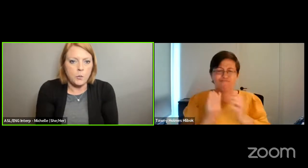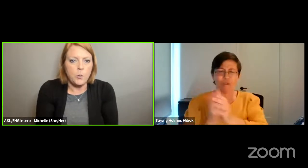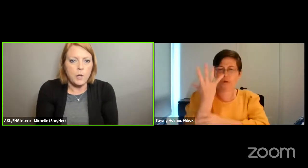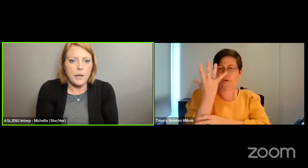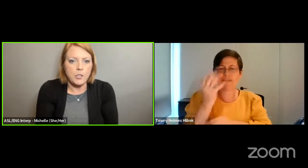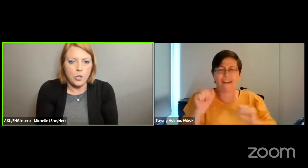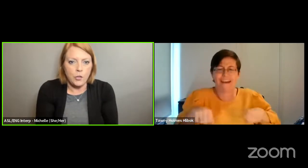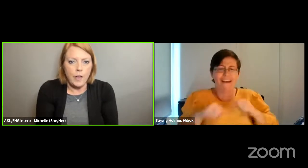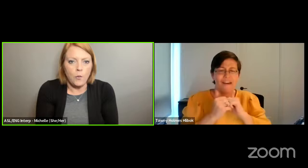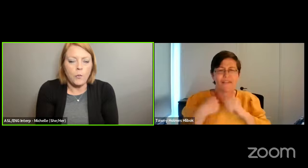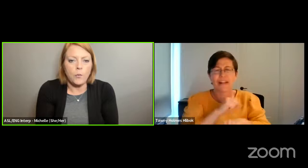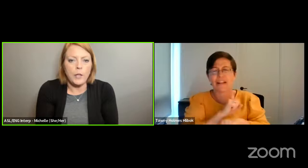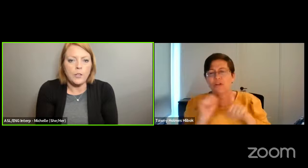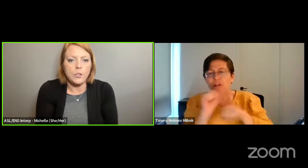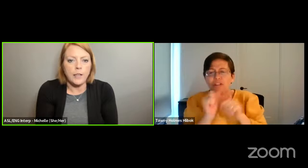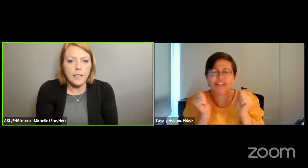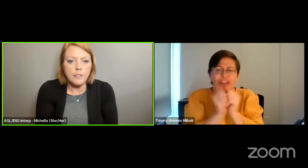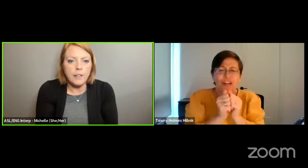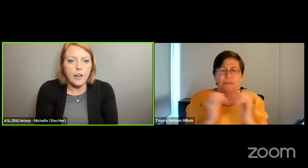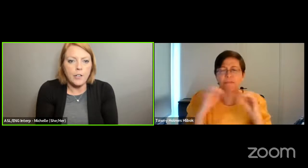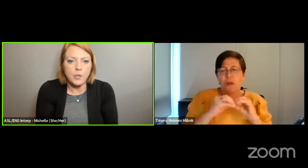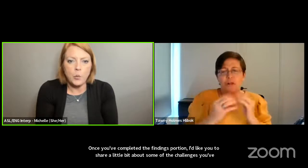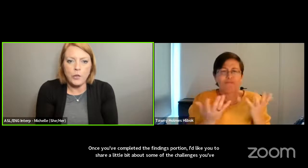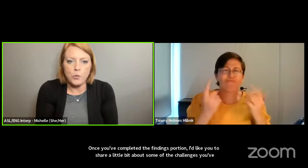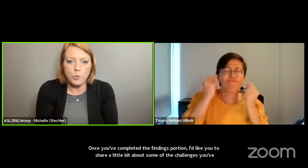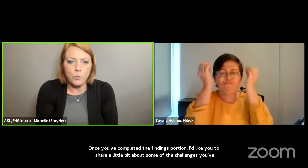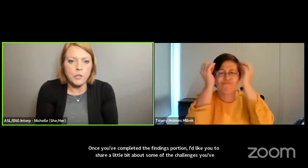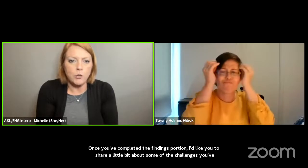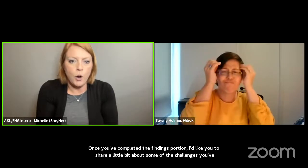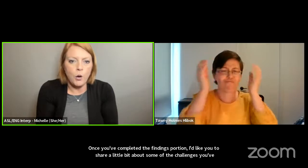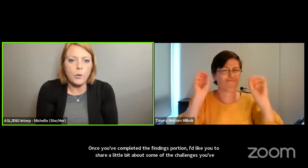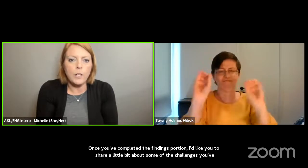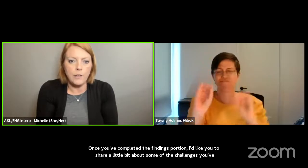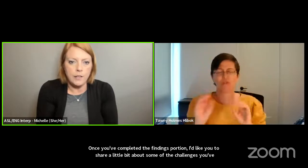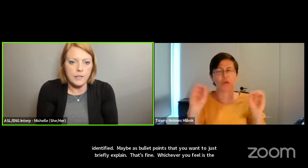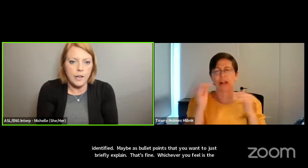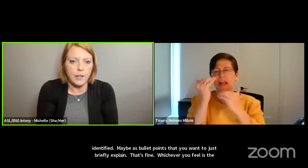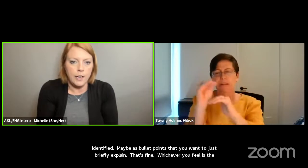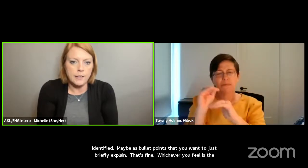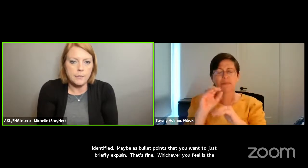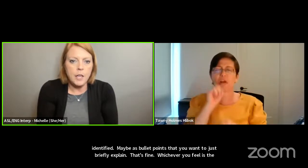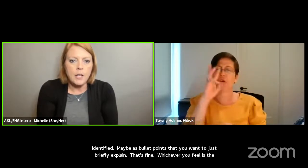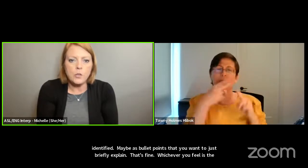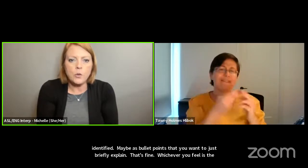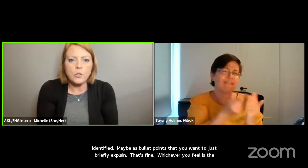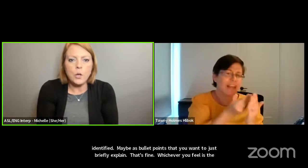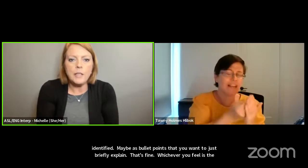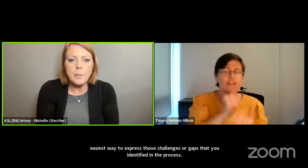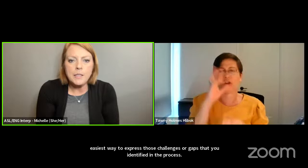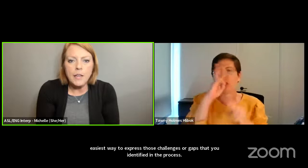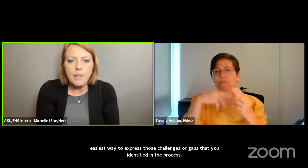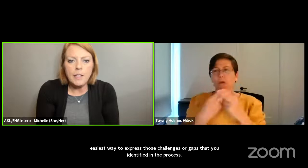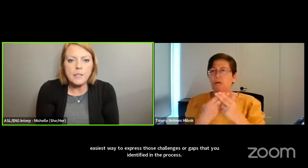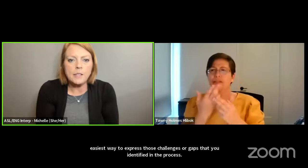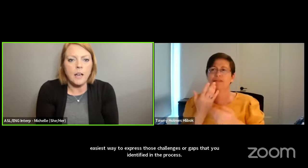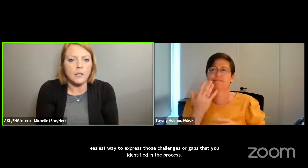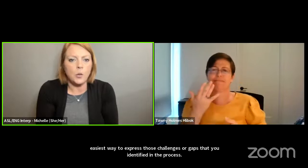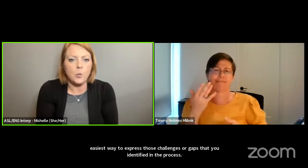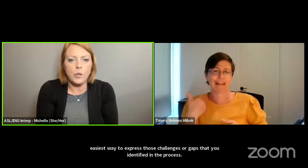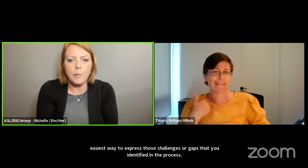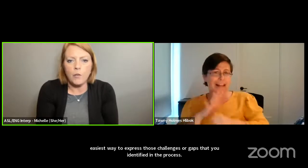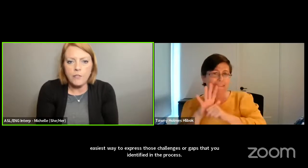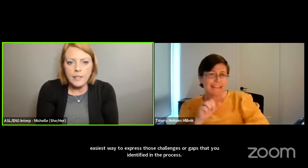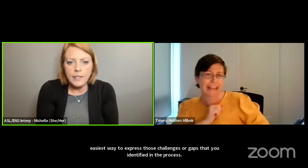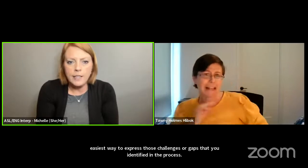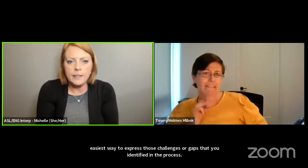because we want to make sure that we identify the areas where there's room to grow in these areas. So there's no limits on this.